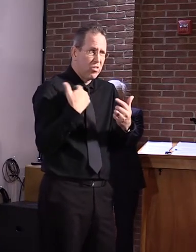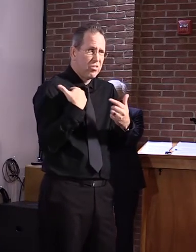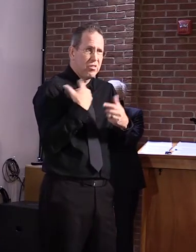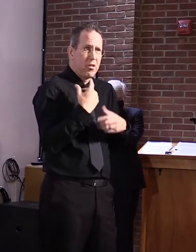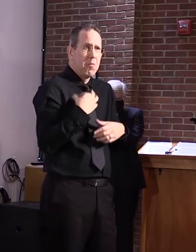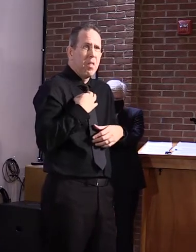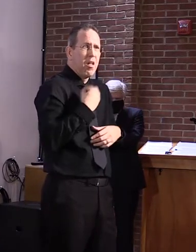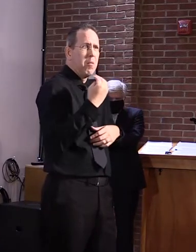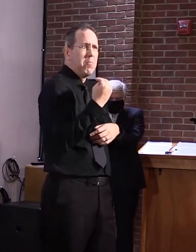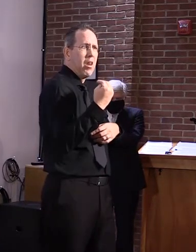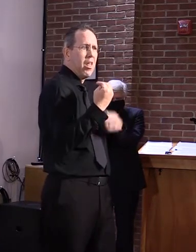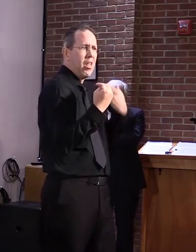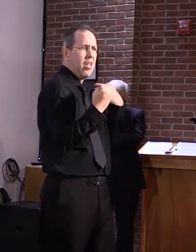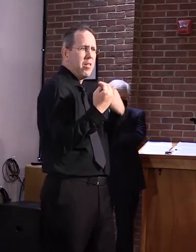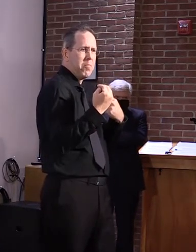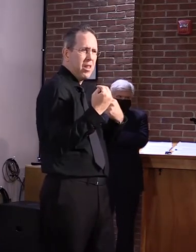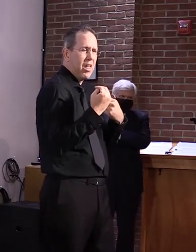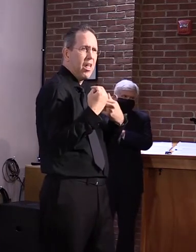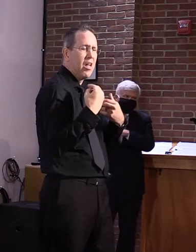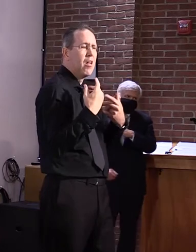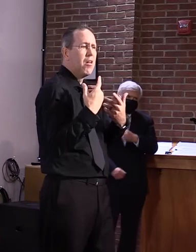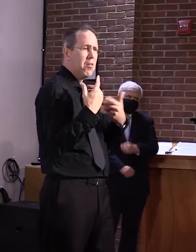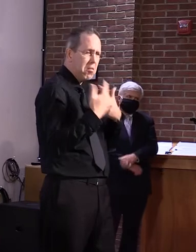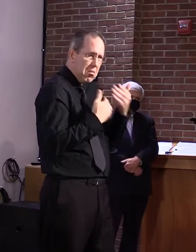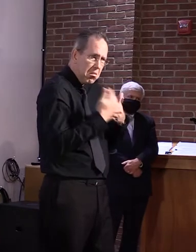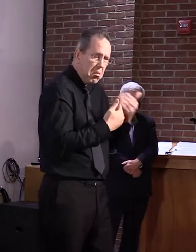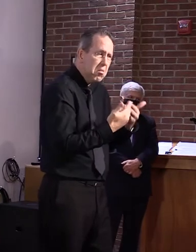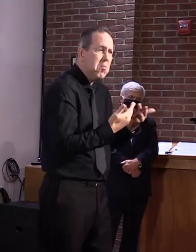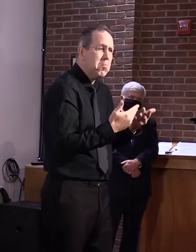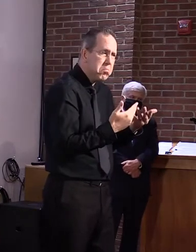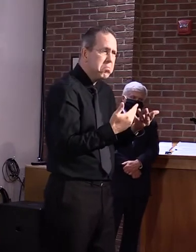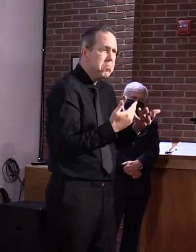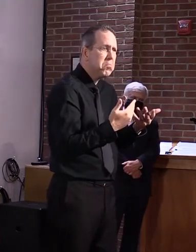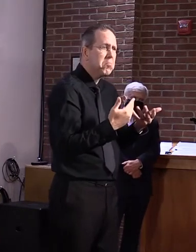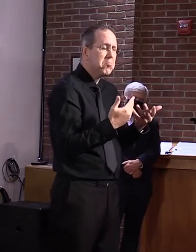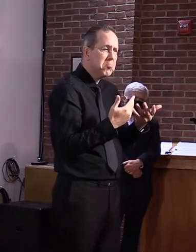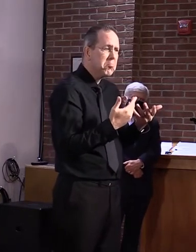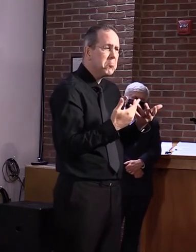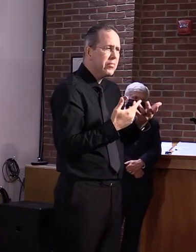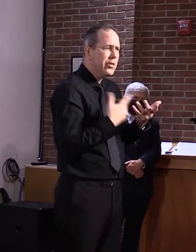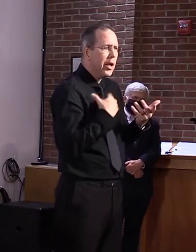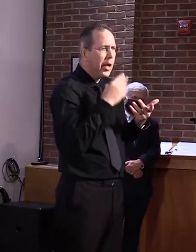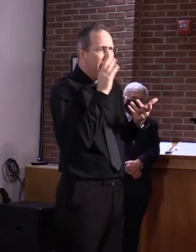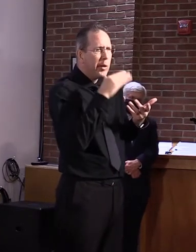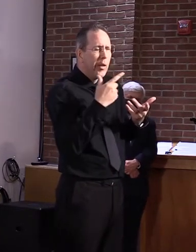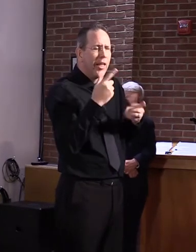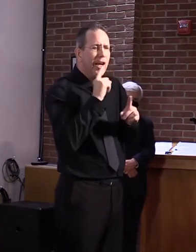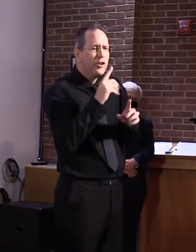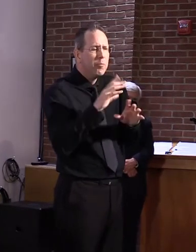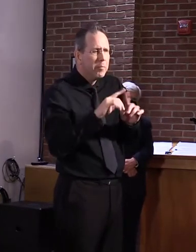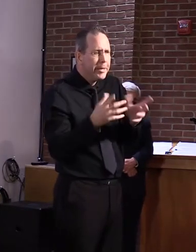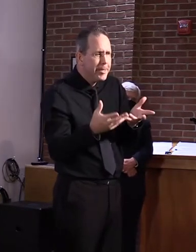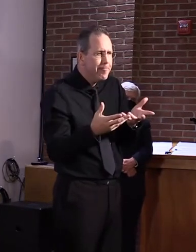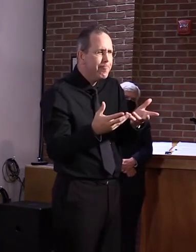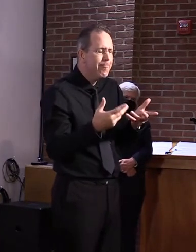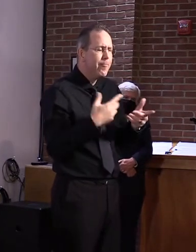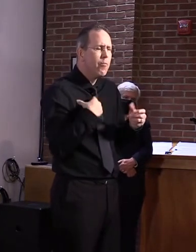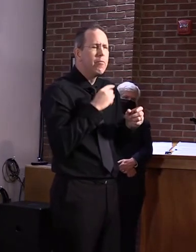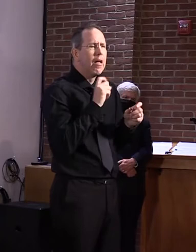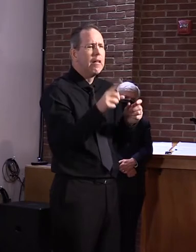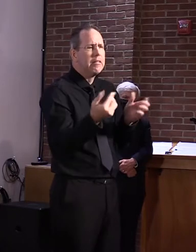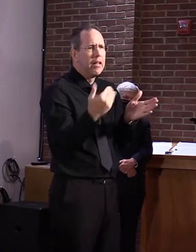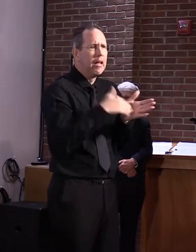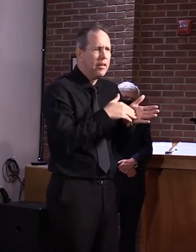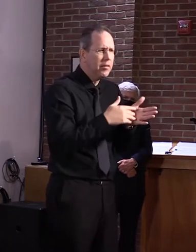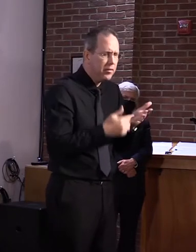pretty quickly. There's also, just to be clear, I know the answer to this question, but it might be worth for you to say,